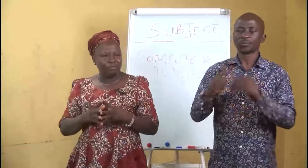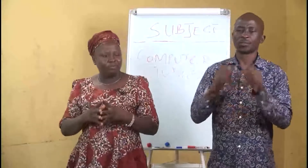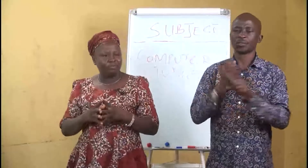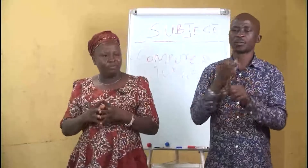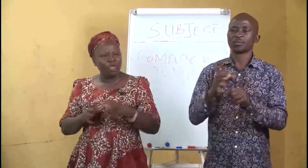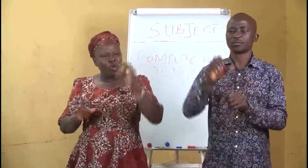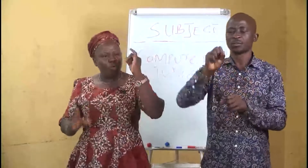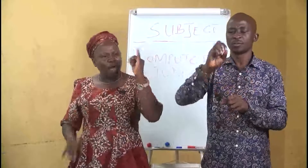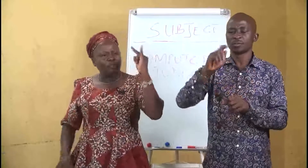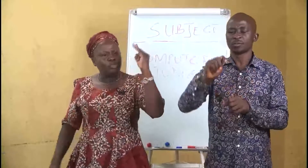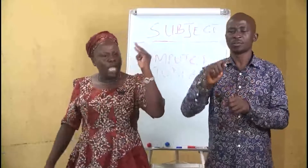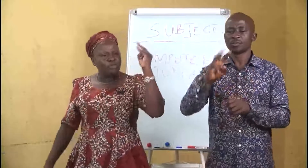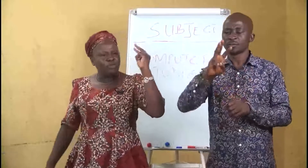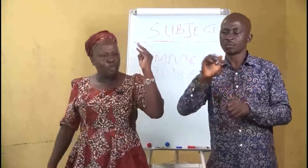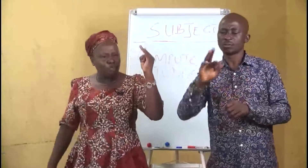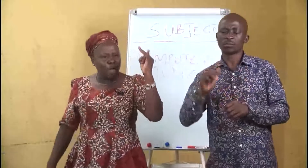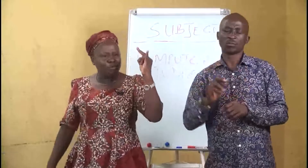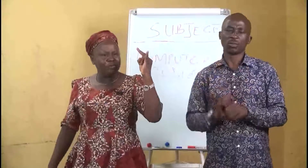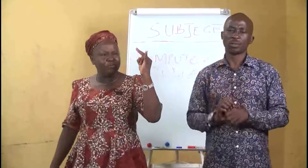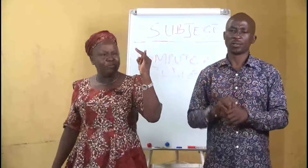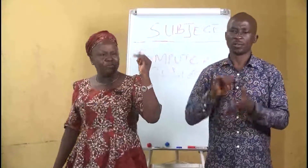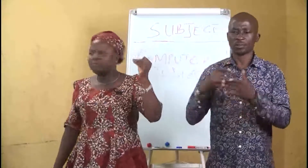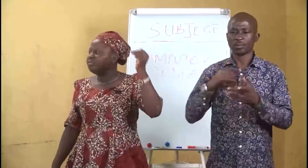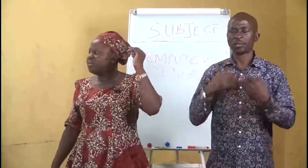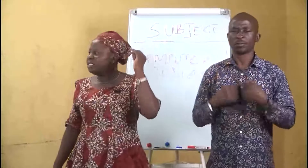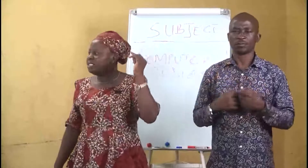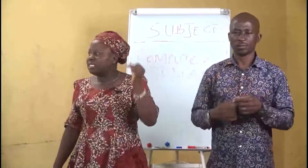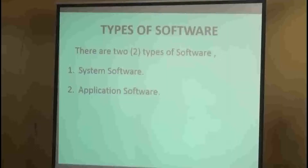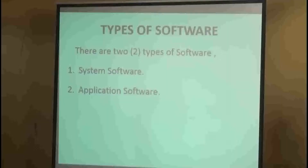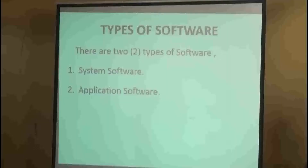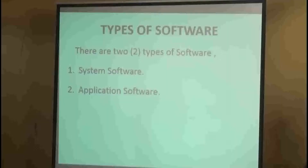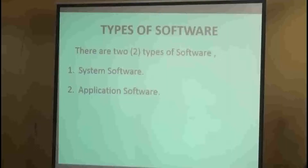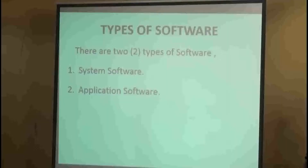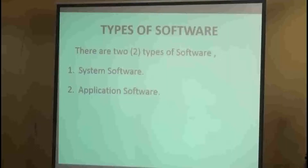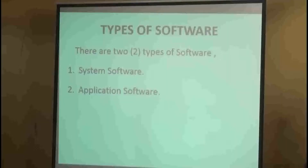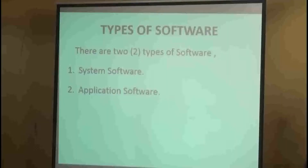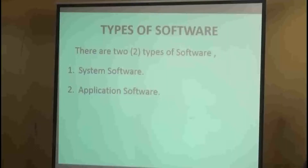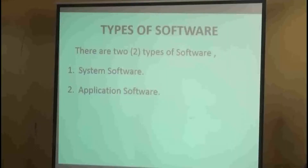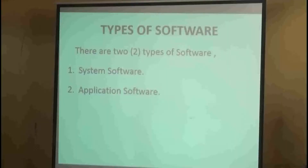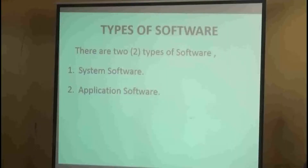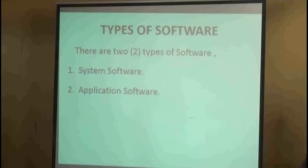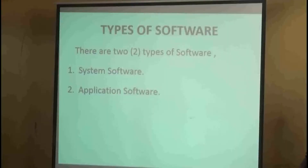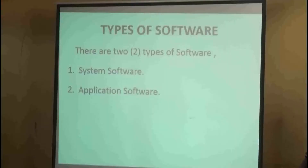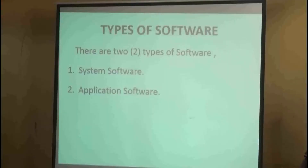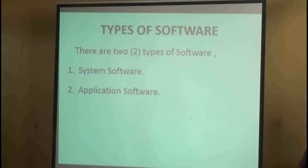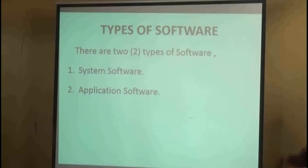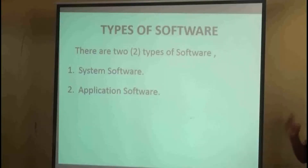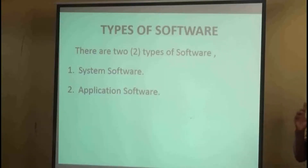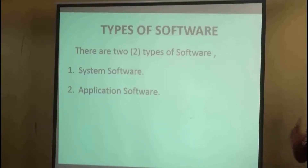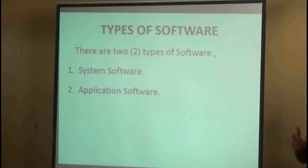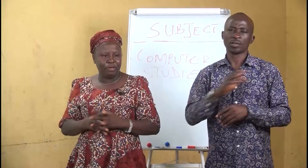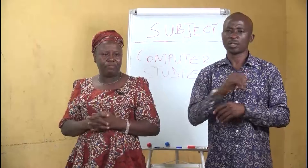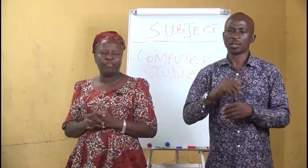have. We have two types of software, system software and